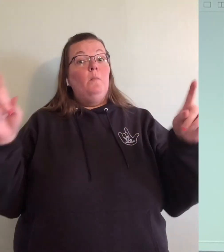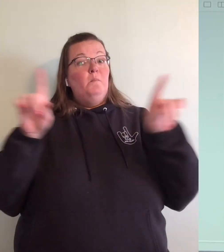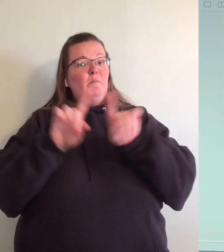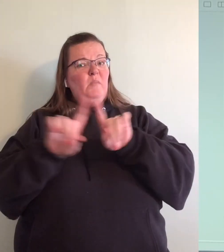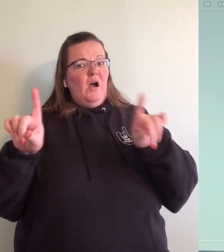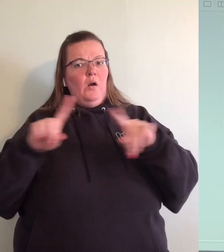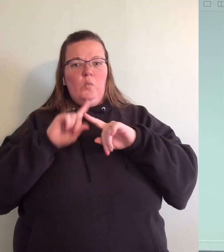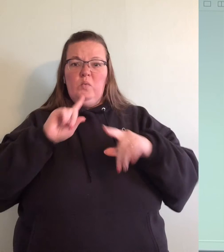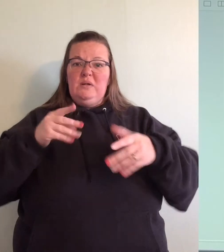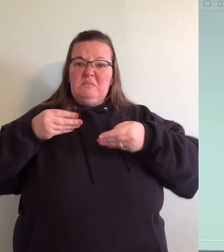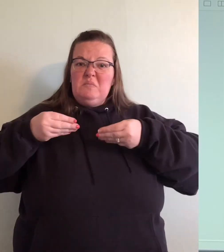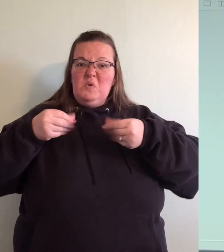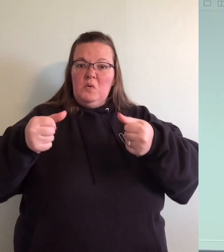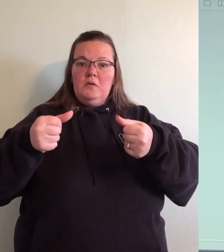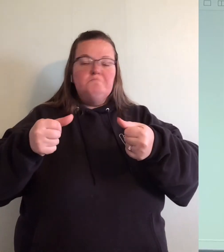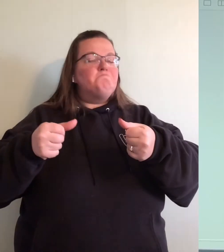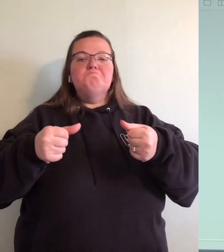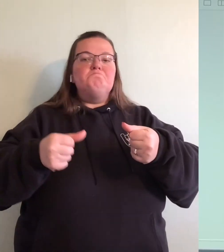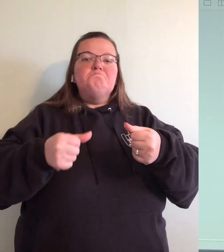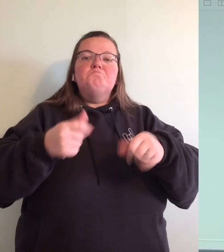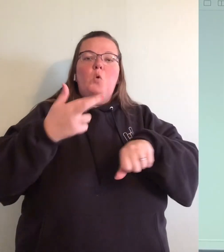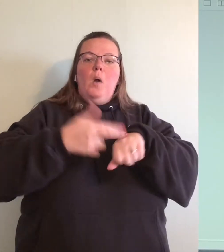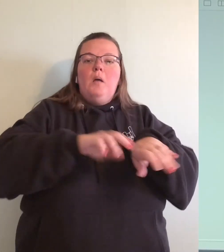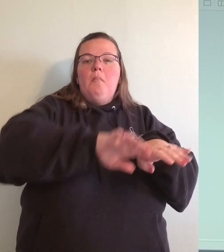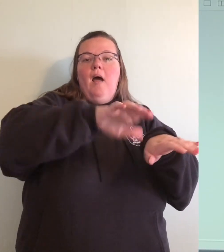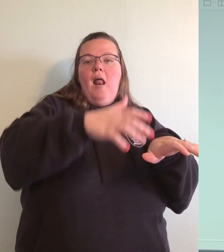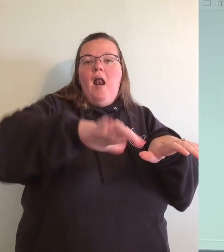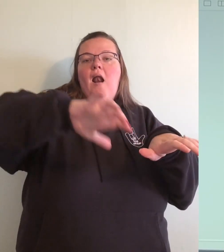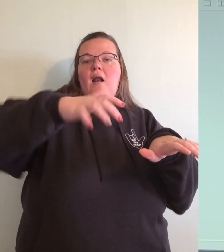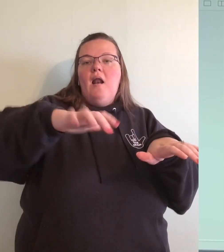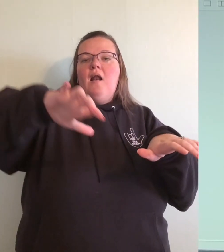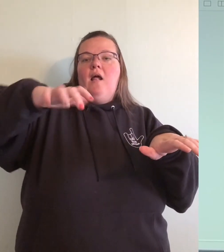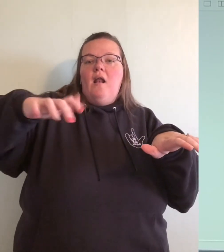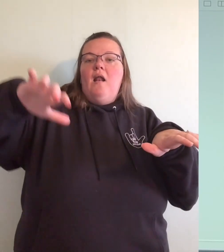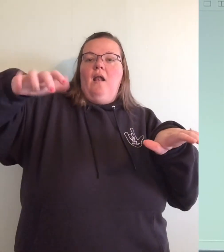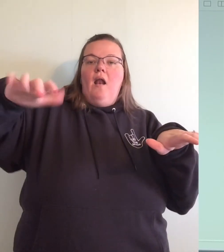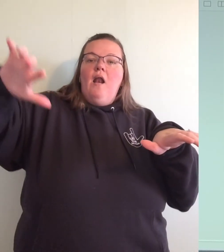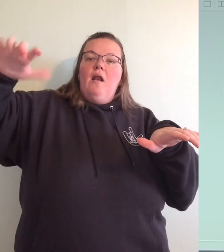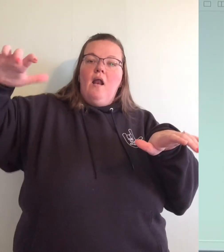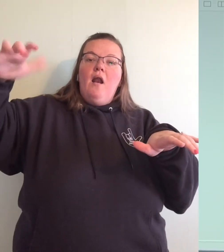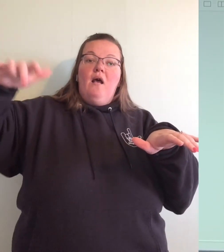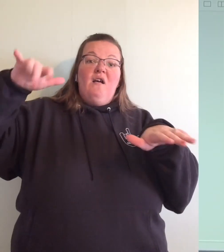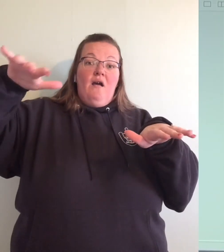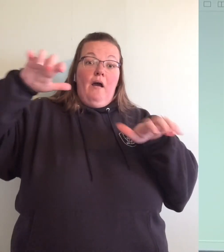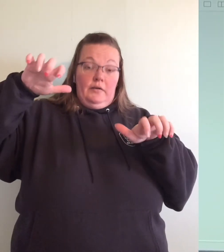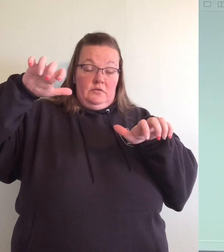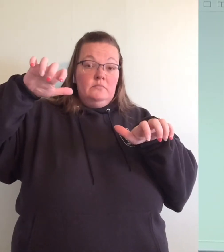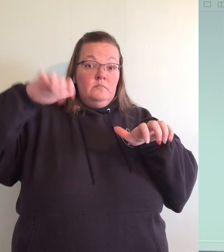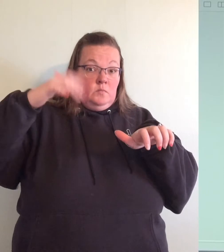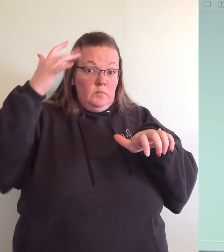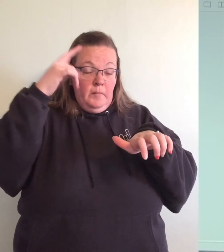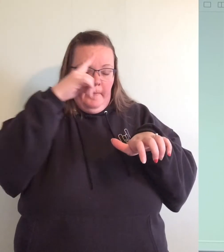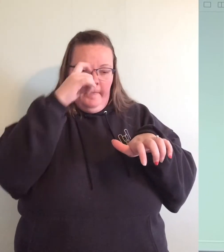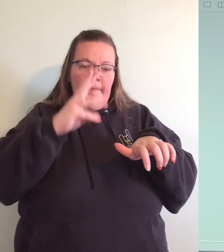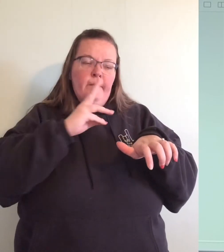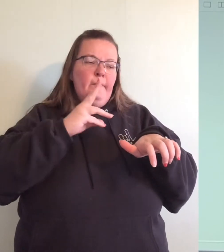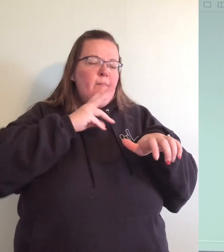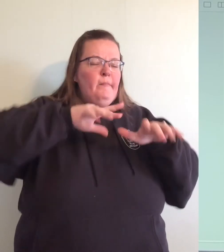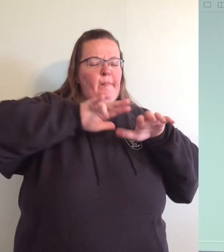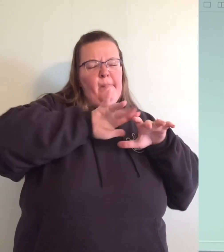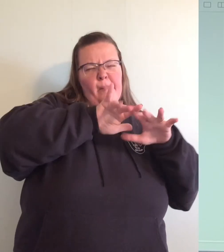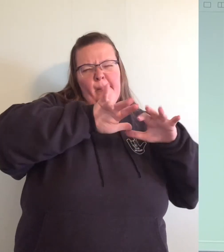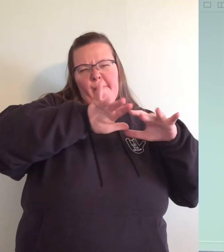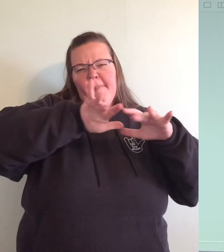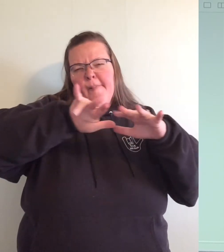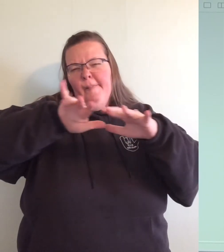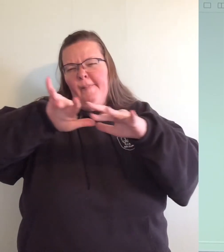of being smooth, this was all frozen into a foamy and wavy shapes, in which the water had been rushing along at the very moment when